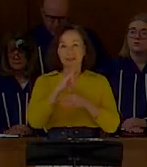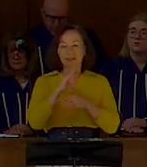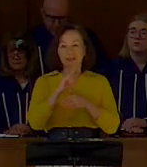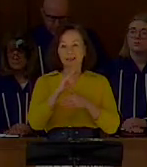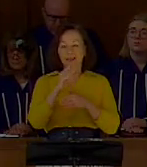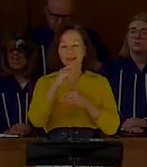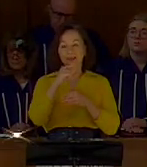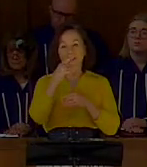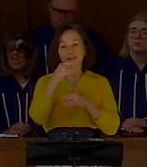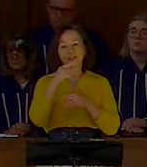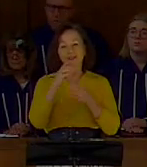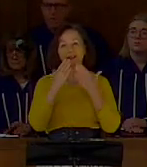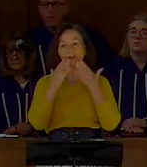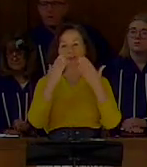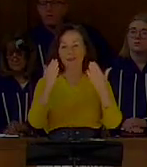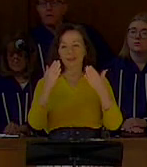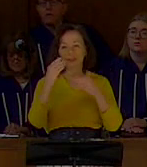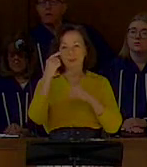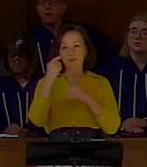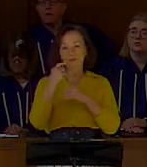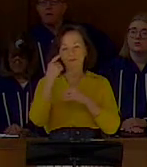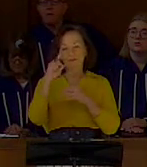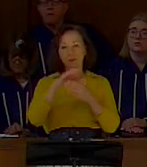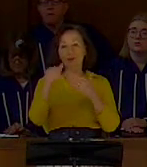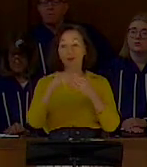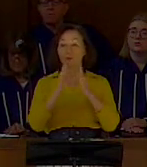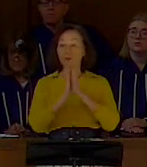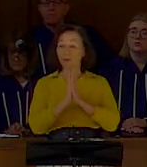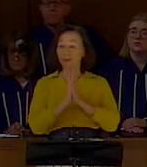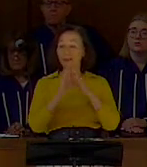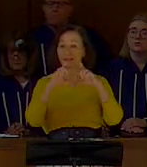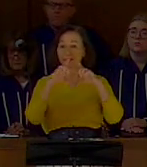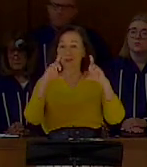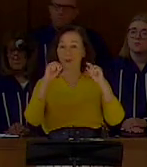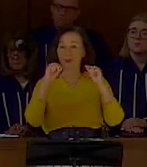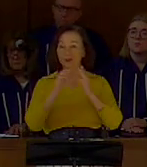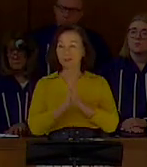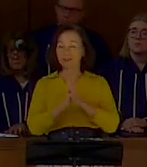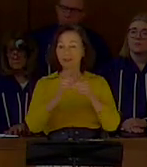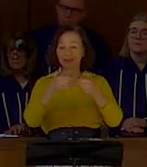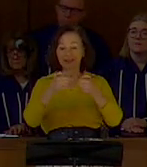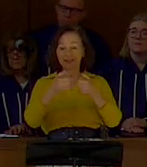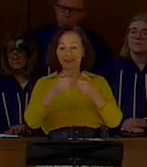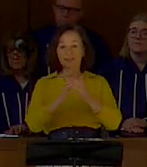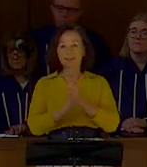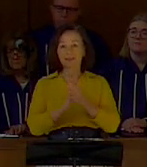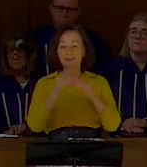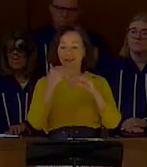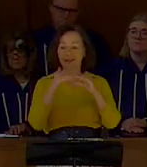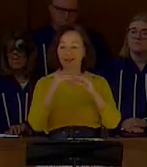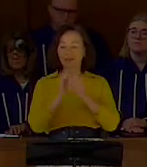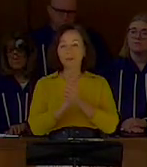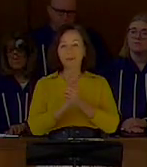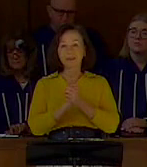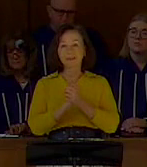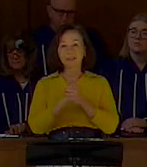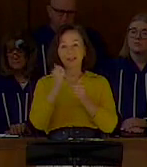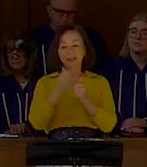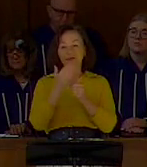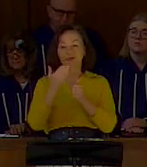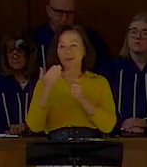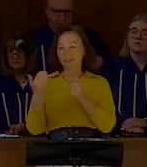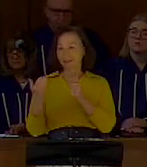just thank you to all of you guys for all the prayers, all the cards, all the texts, all of the emails, everything.